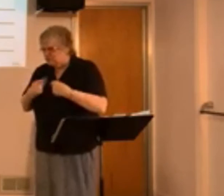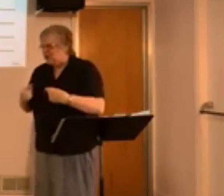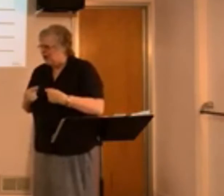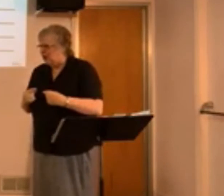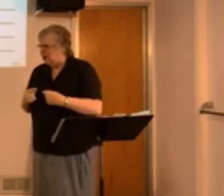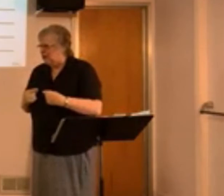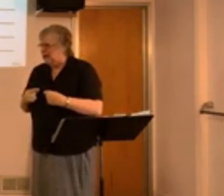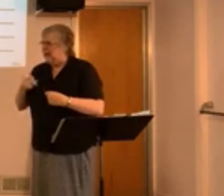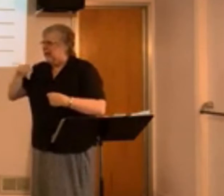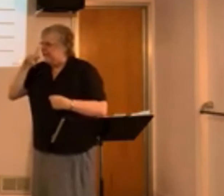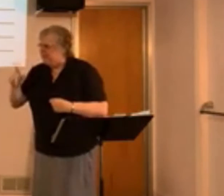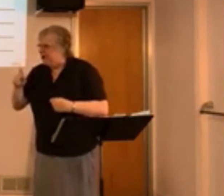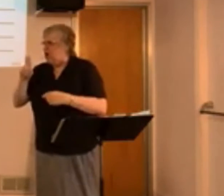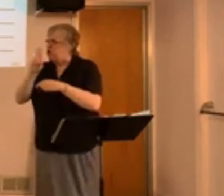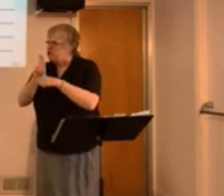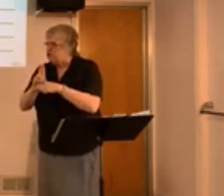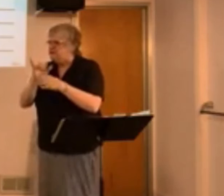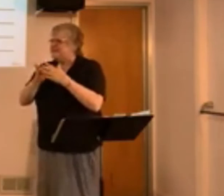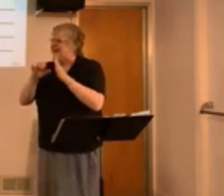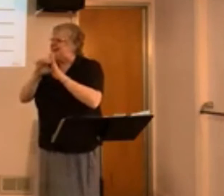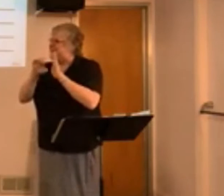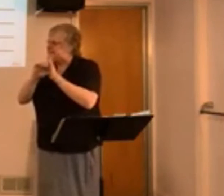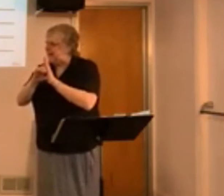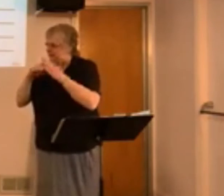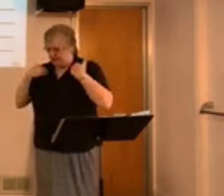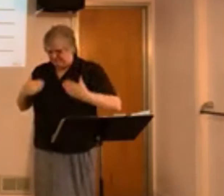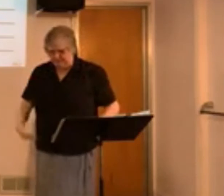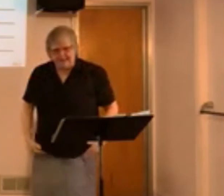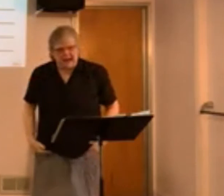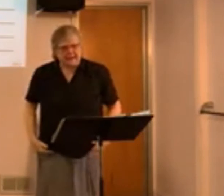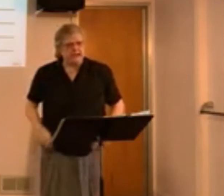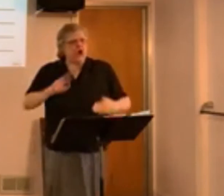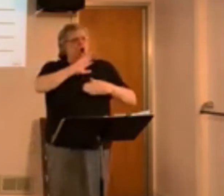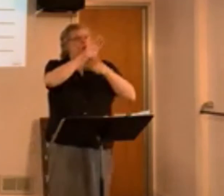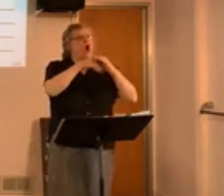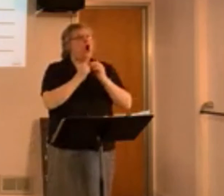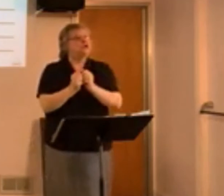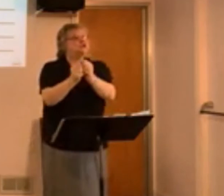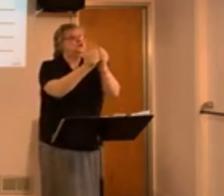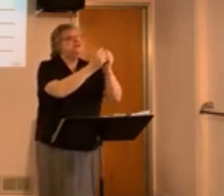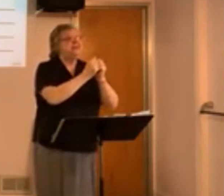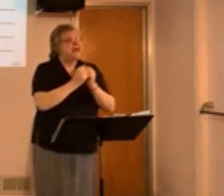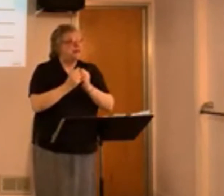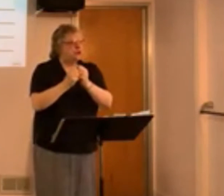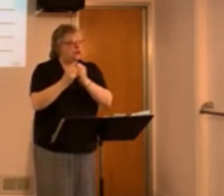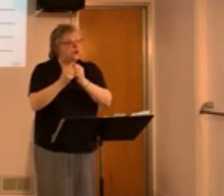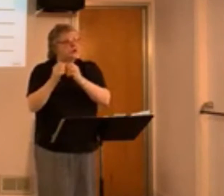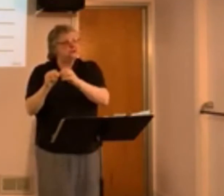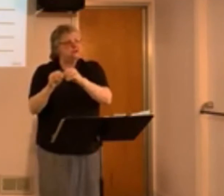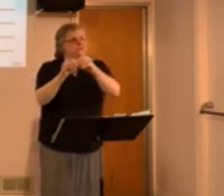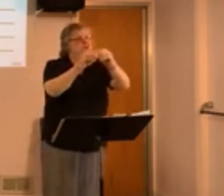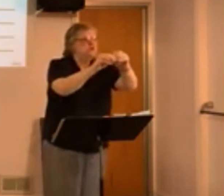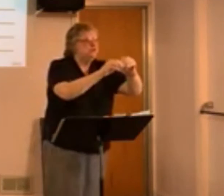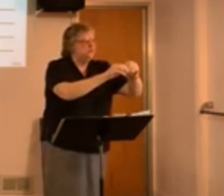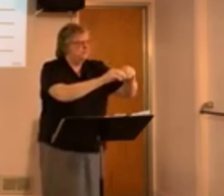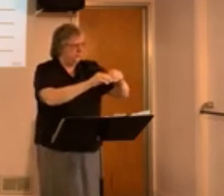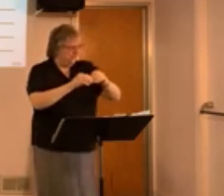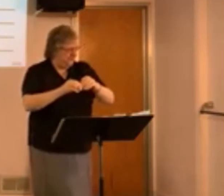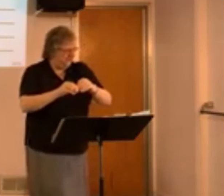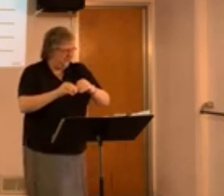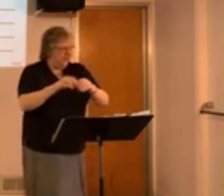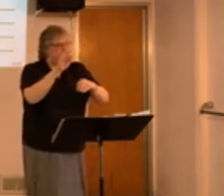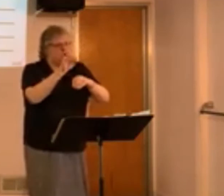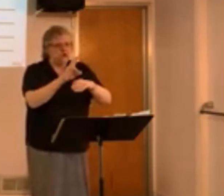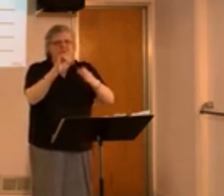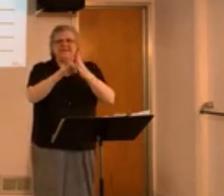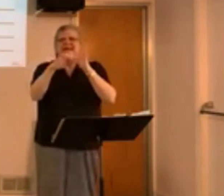this illustration of the body and all the parts working together to apply to the church. And so